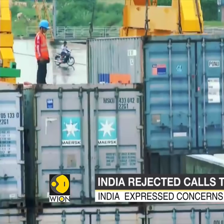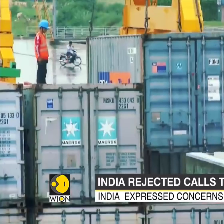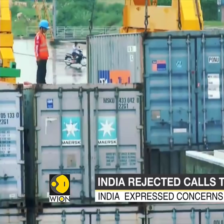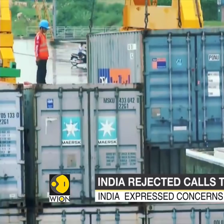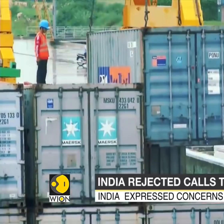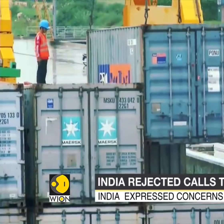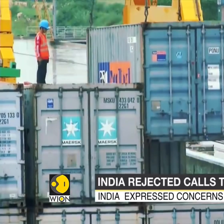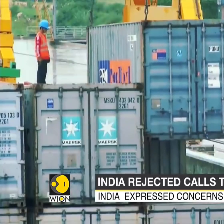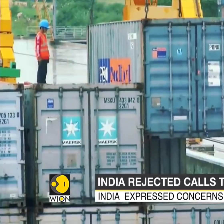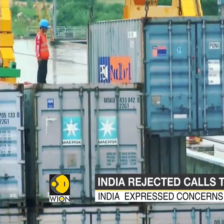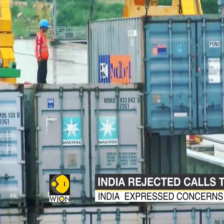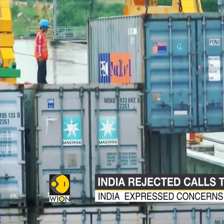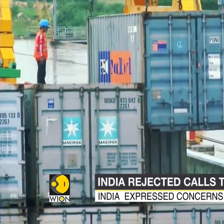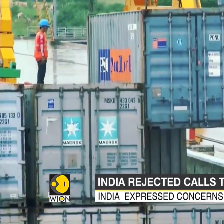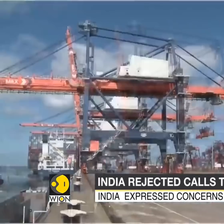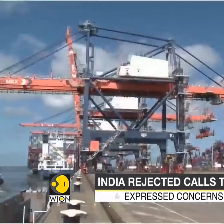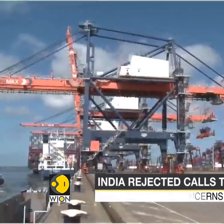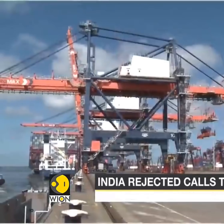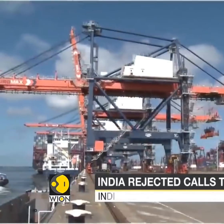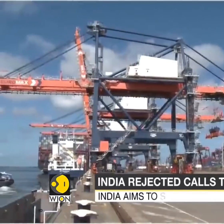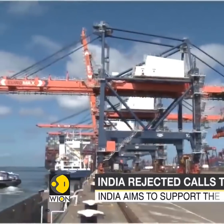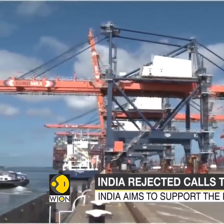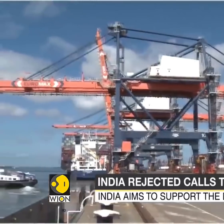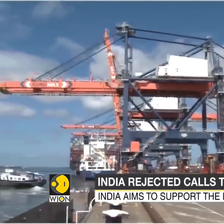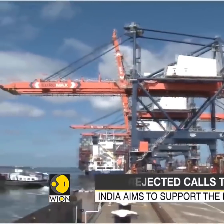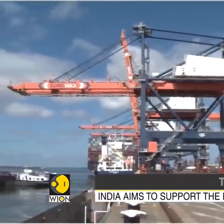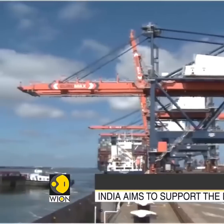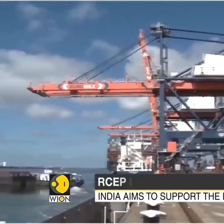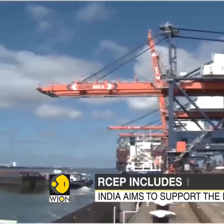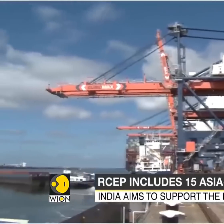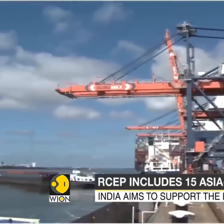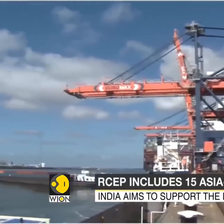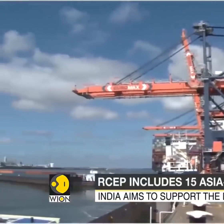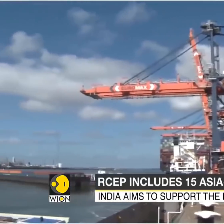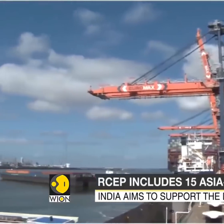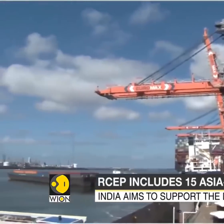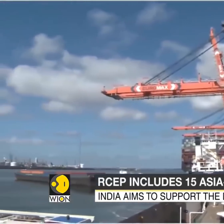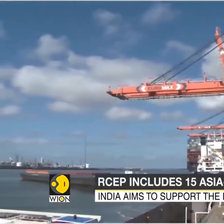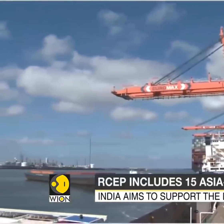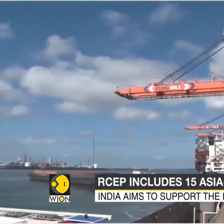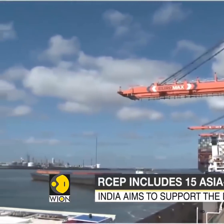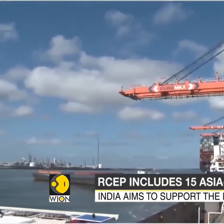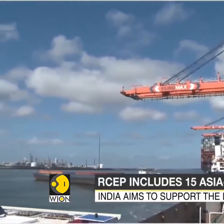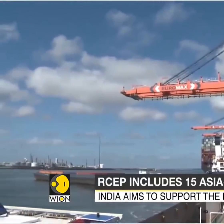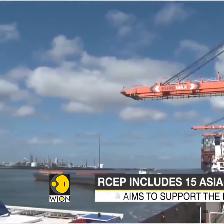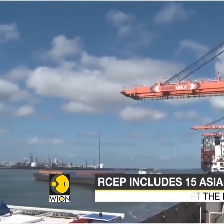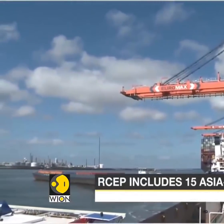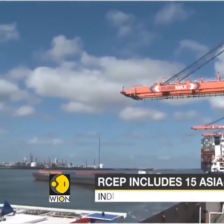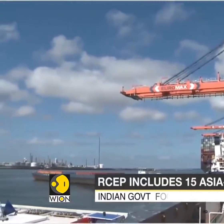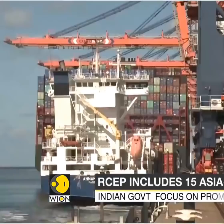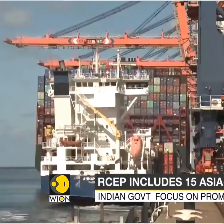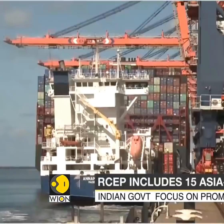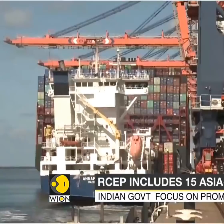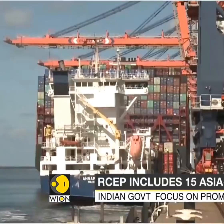hubs. The RCEP, which was initially launched by 16 countries during the 21st ASEAN Summit in Cambodia